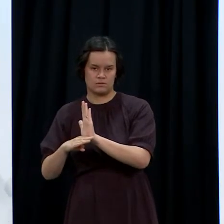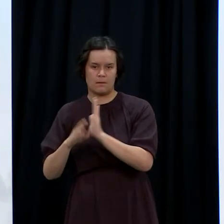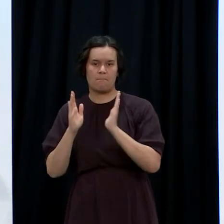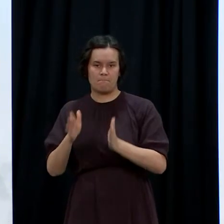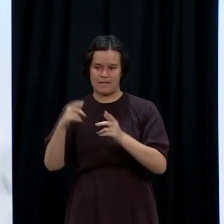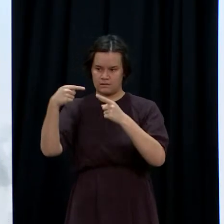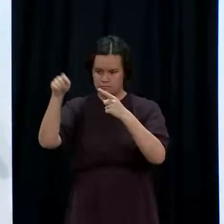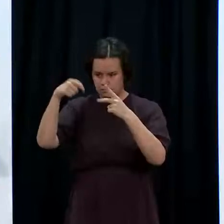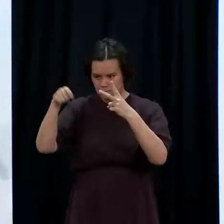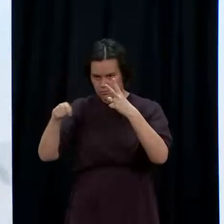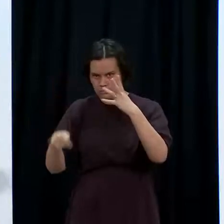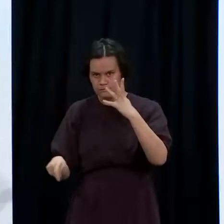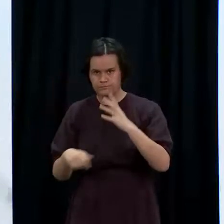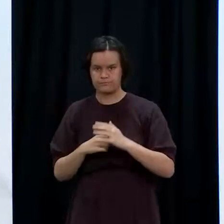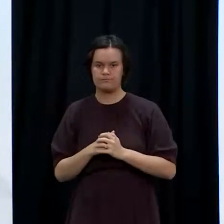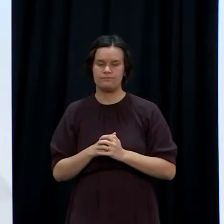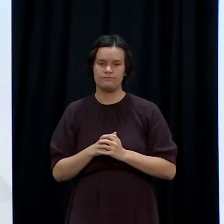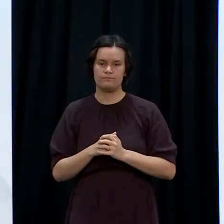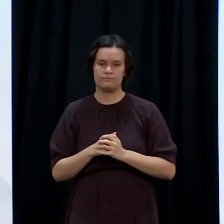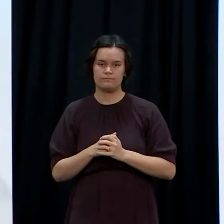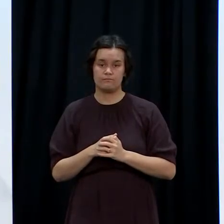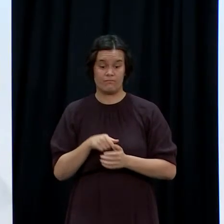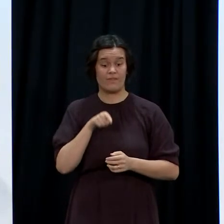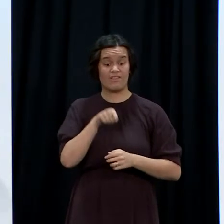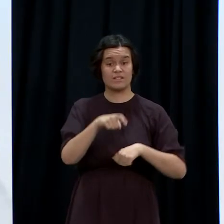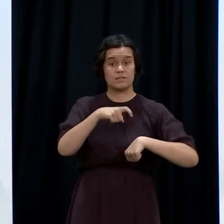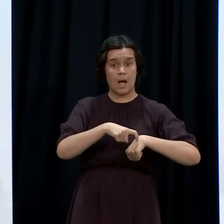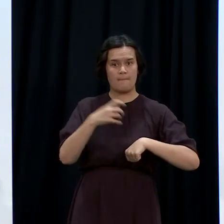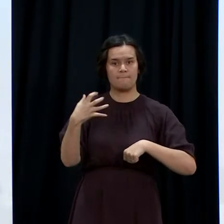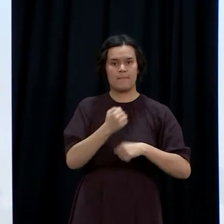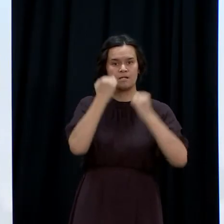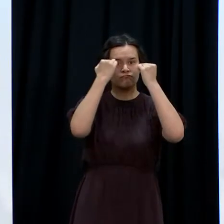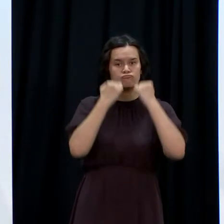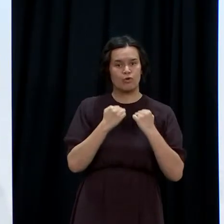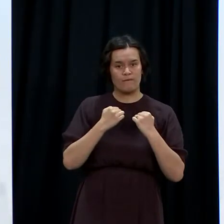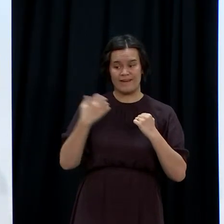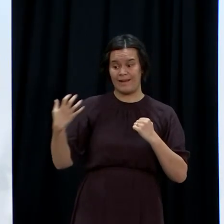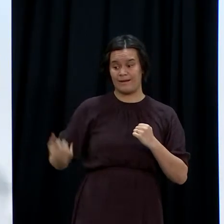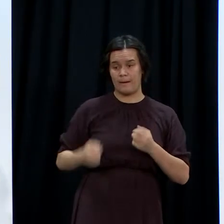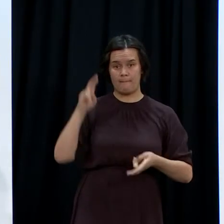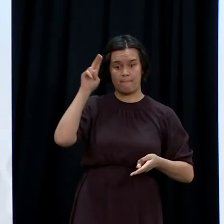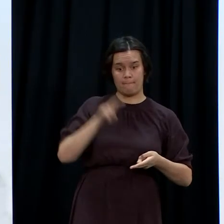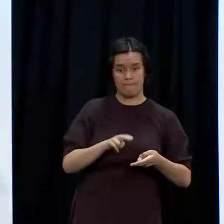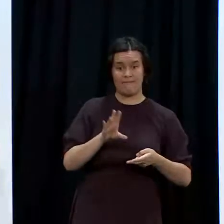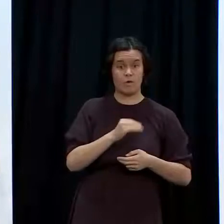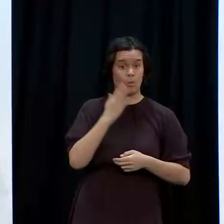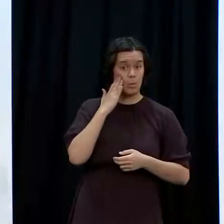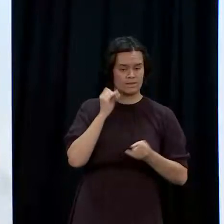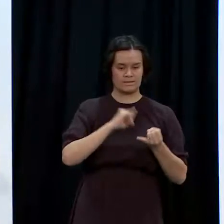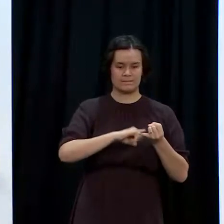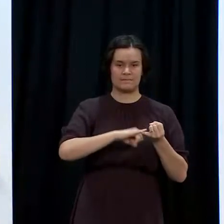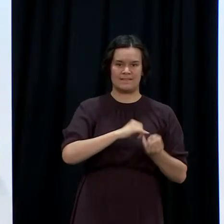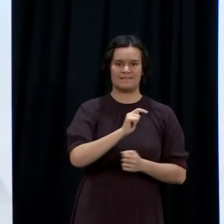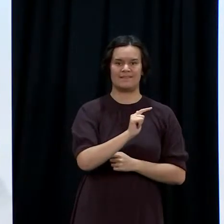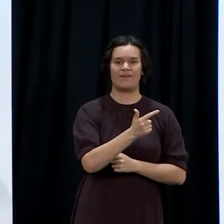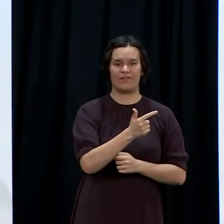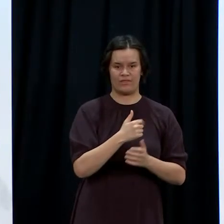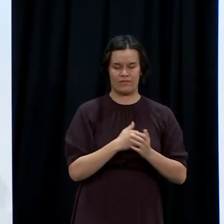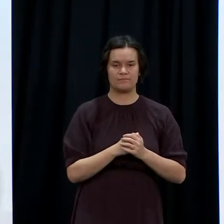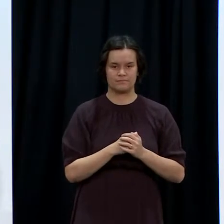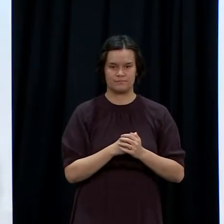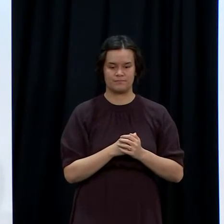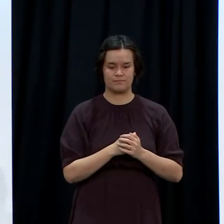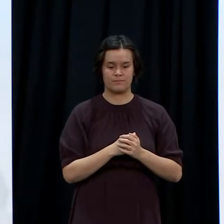that 7-day window, is from September the 8th. The payment remains the same, which is a core per business rate of